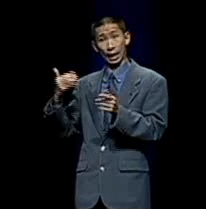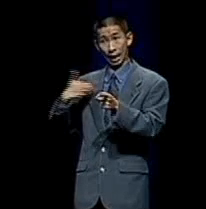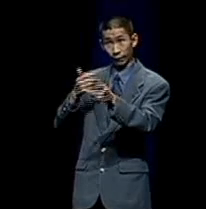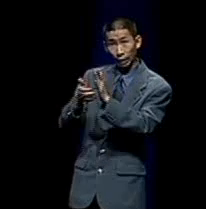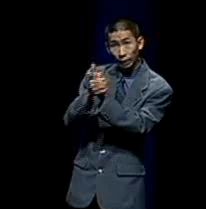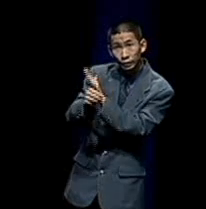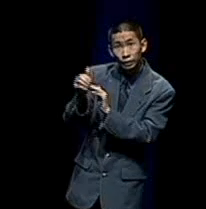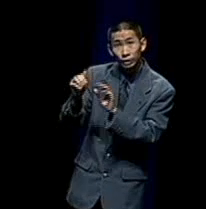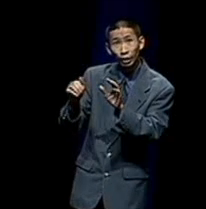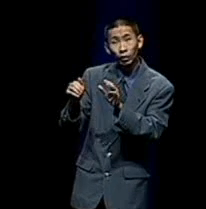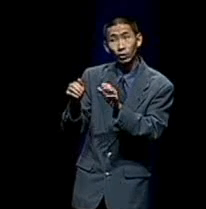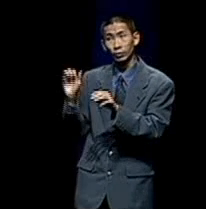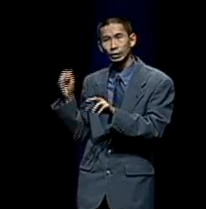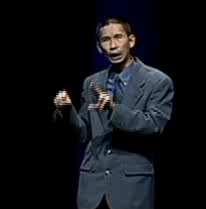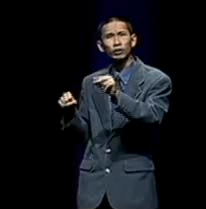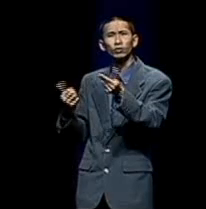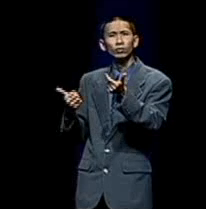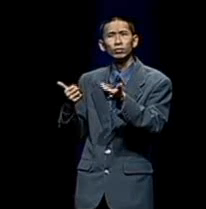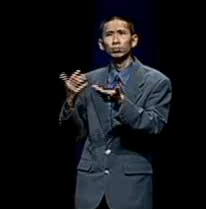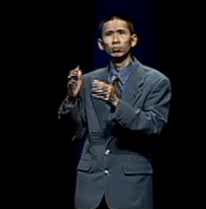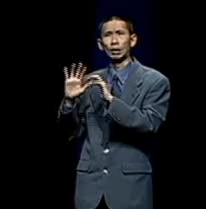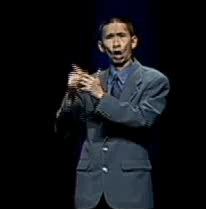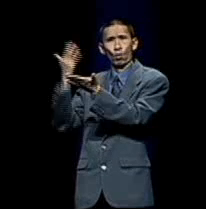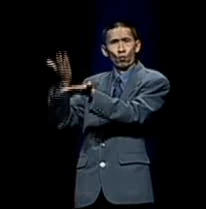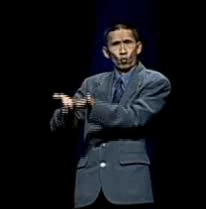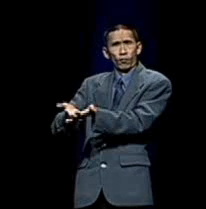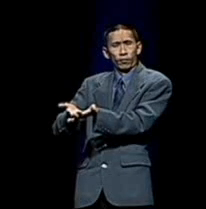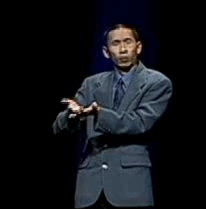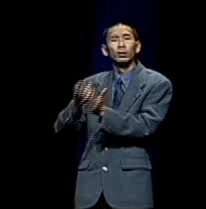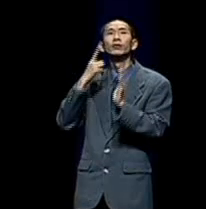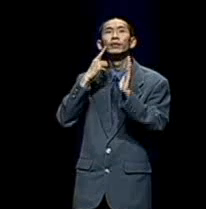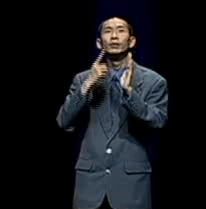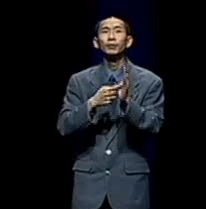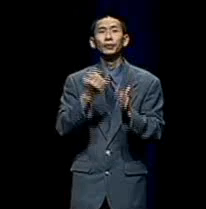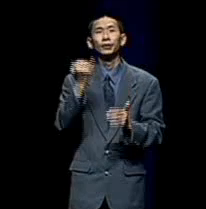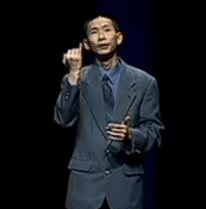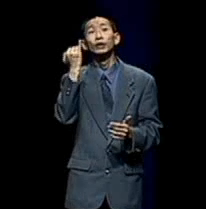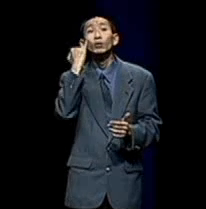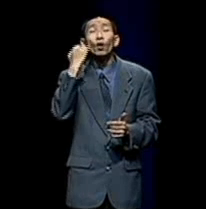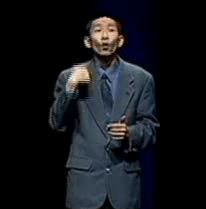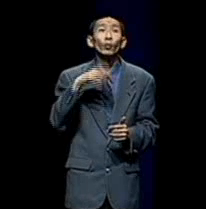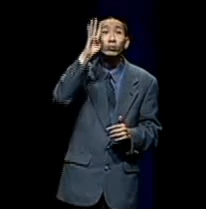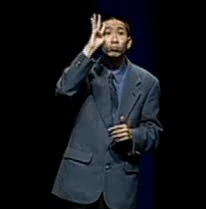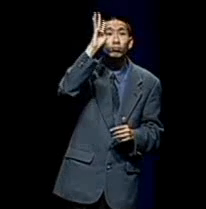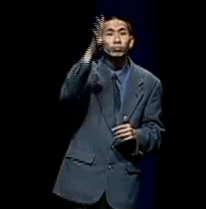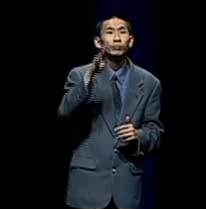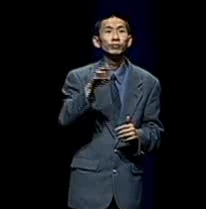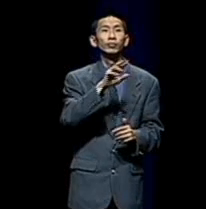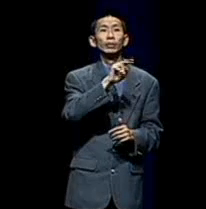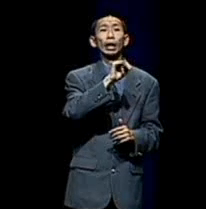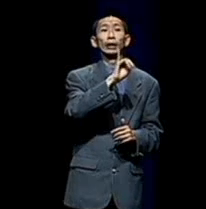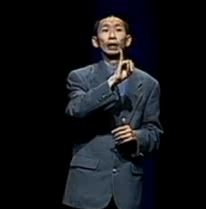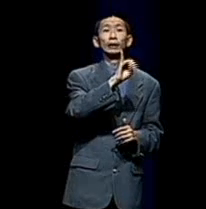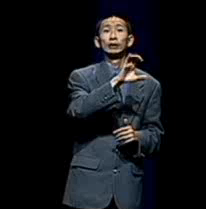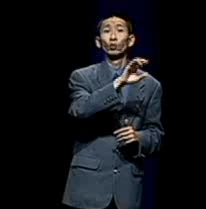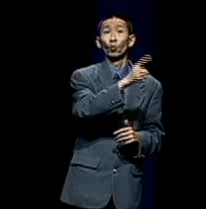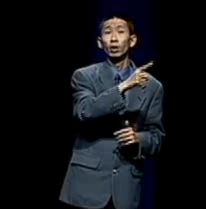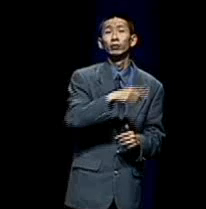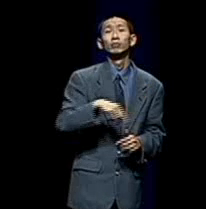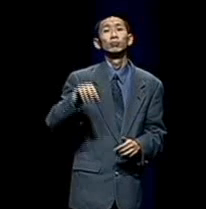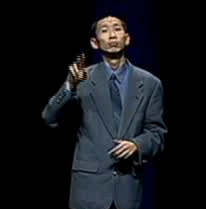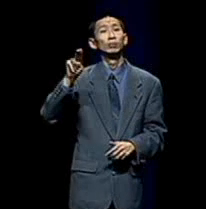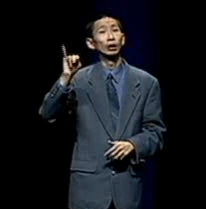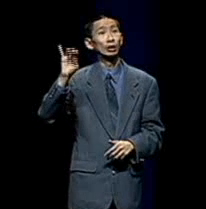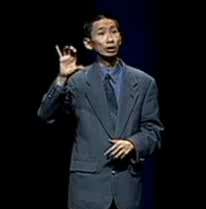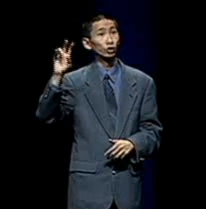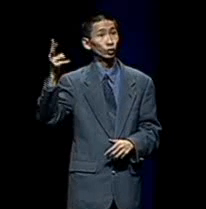set? Do you see what I mean? So keep in mind, let's say we have 2 levels, NIC 1, NIC 2. It may be